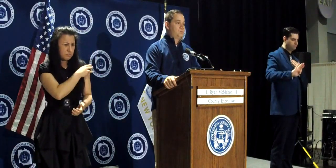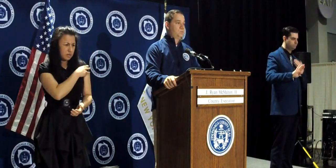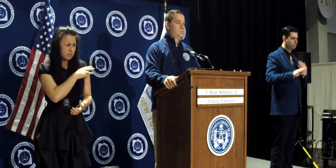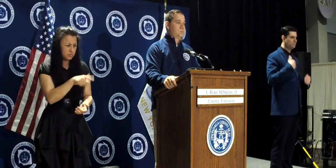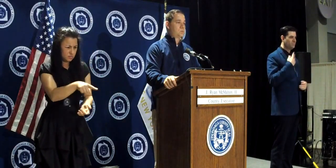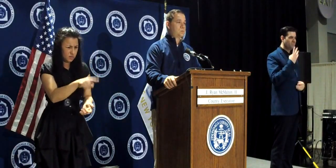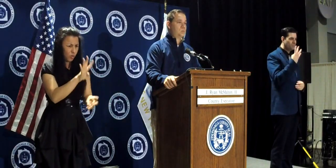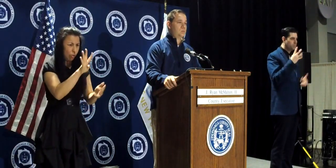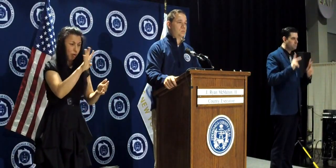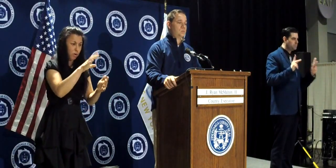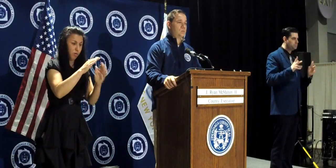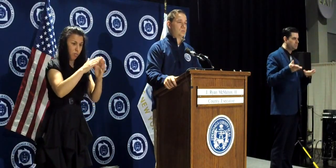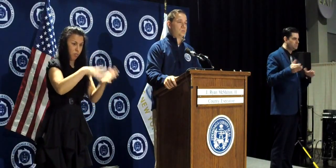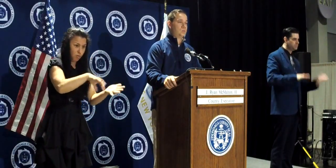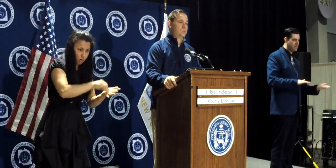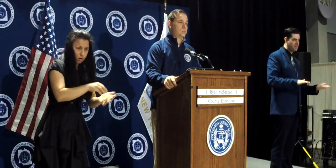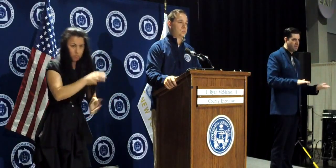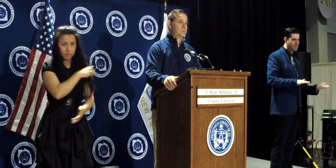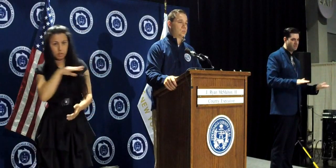joke.